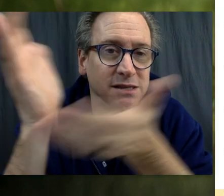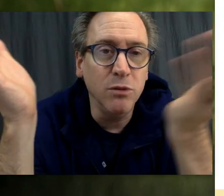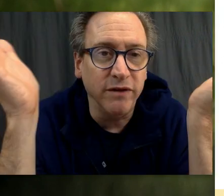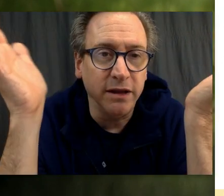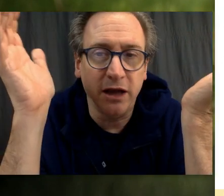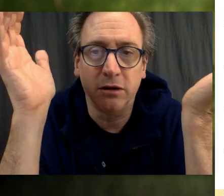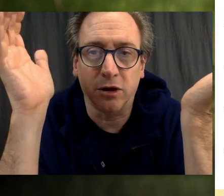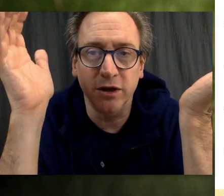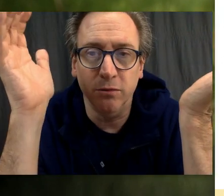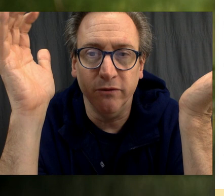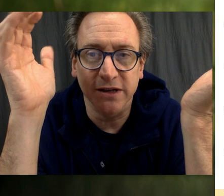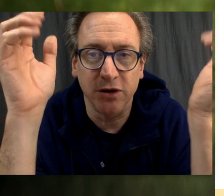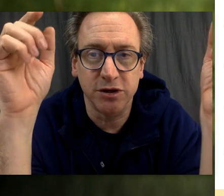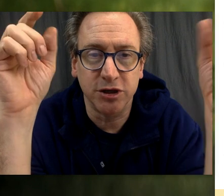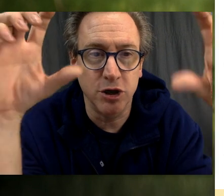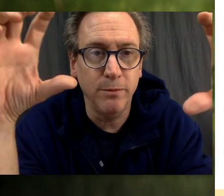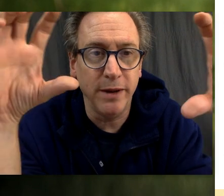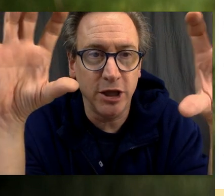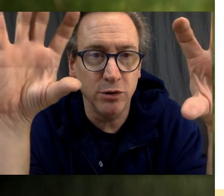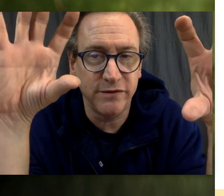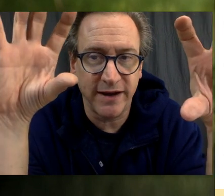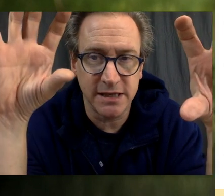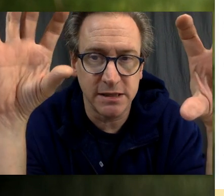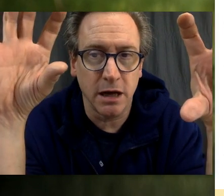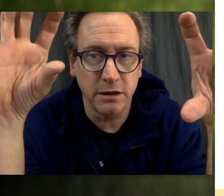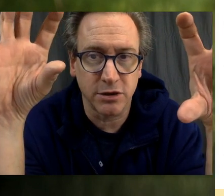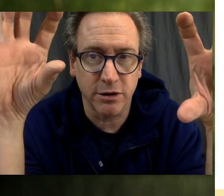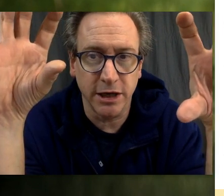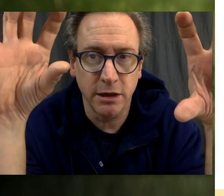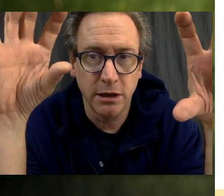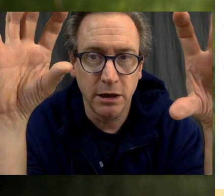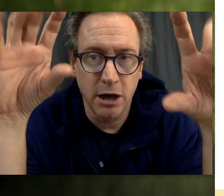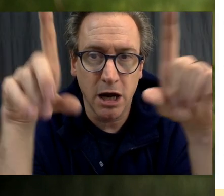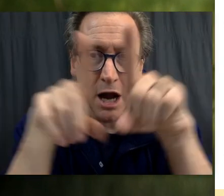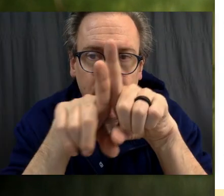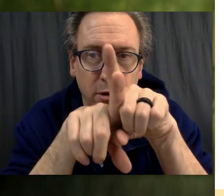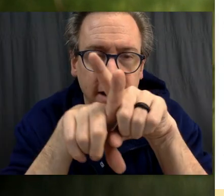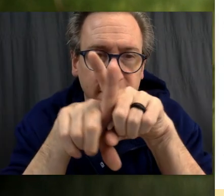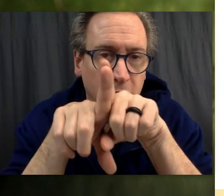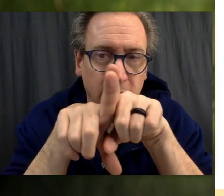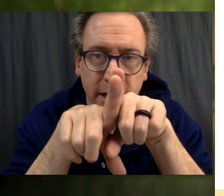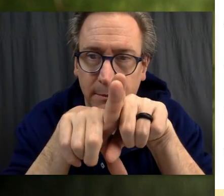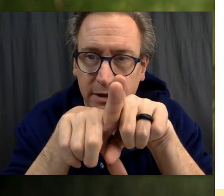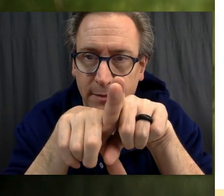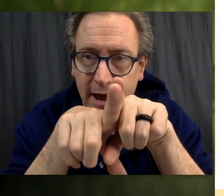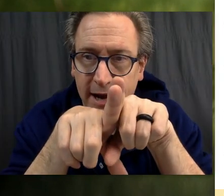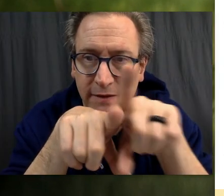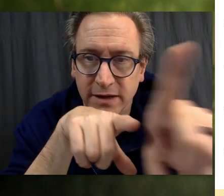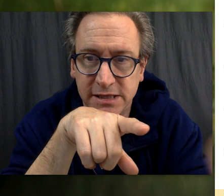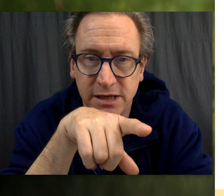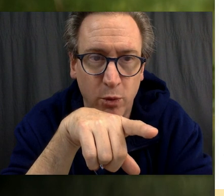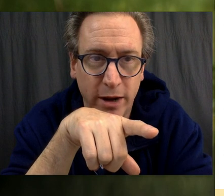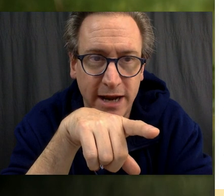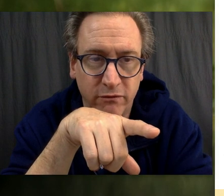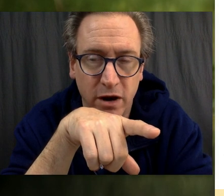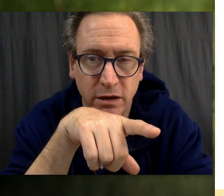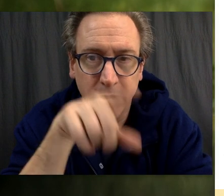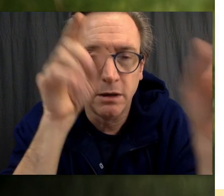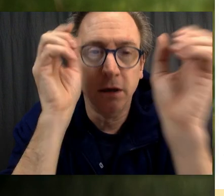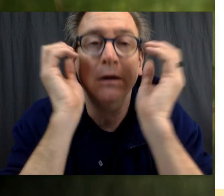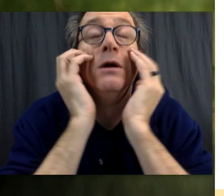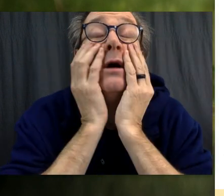It's a movie. They're going to a movie. So there's 2 big, huge faces on the screen, a couple kind of cuddling up at the back, and then someone way down